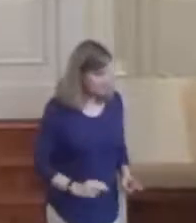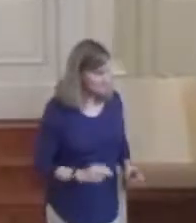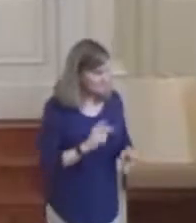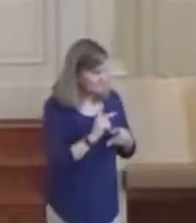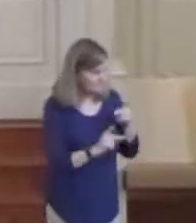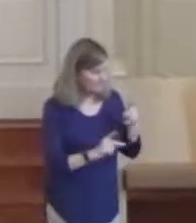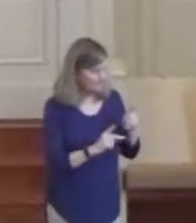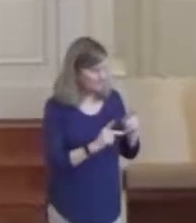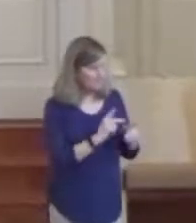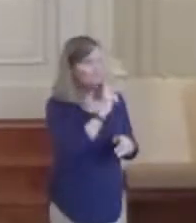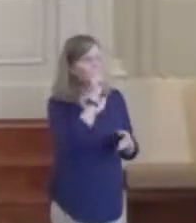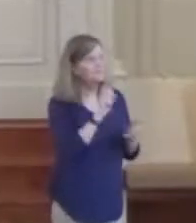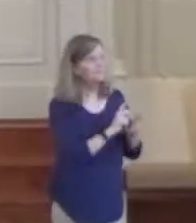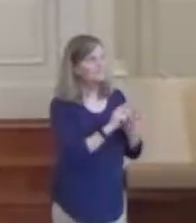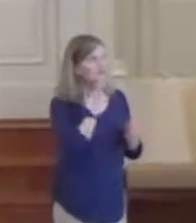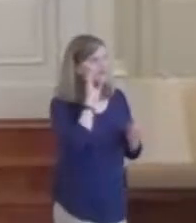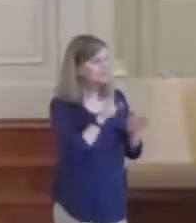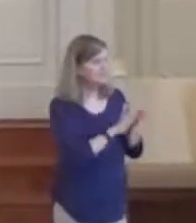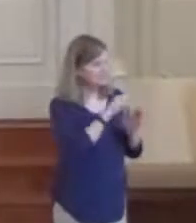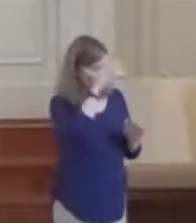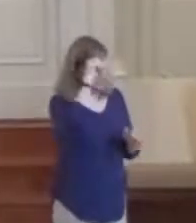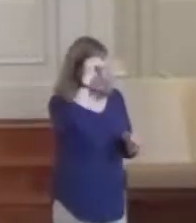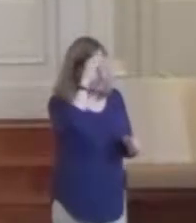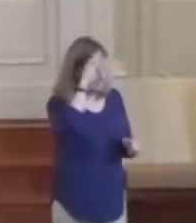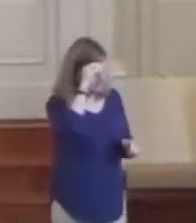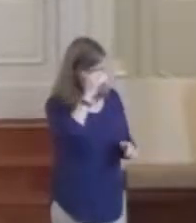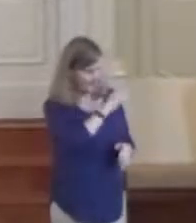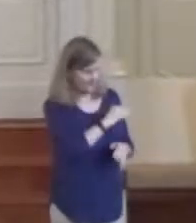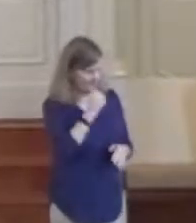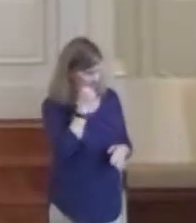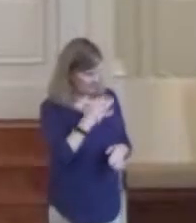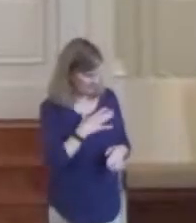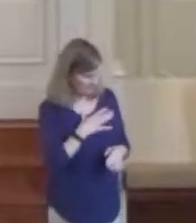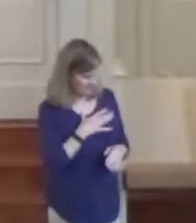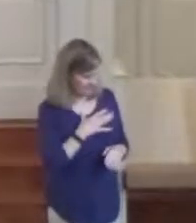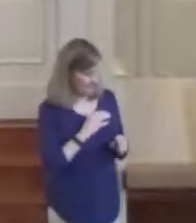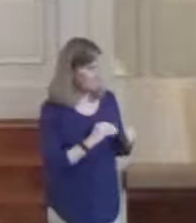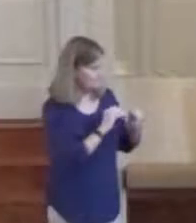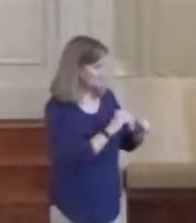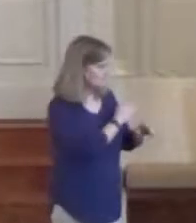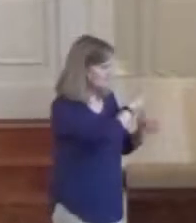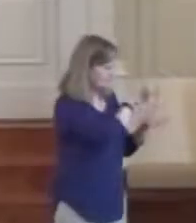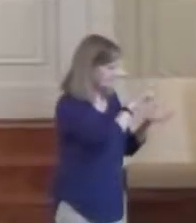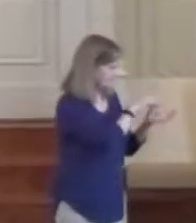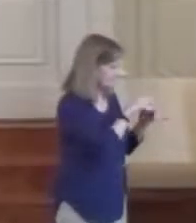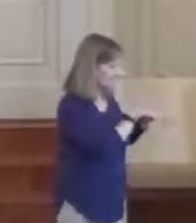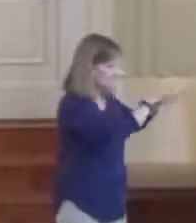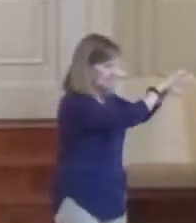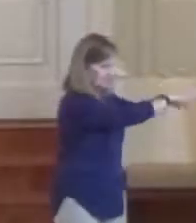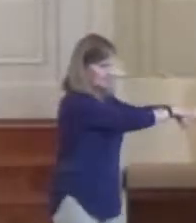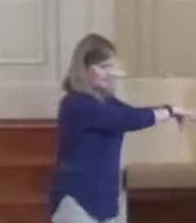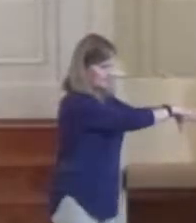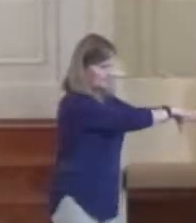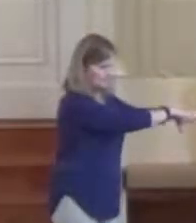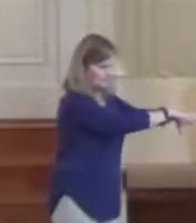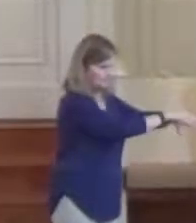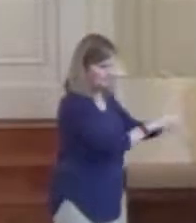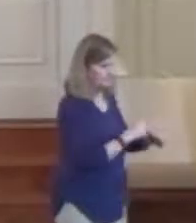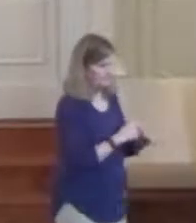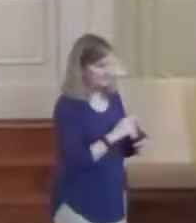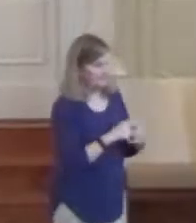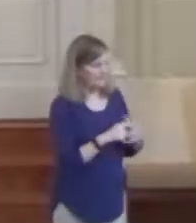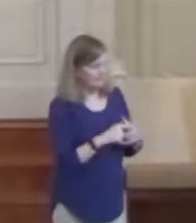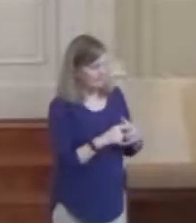image, male and female, and places them in the midst of all this creation. The climax comes immediately after that in